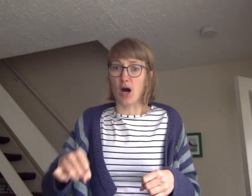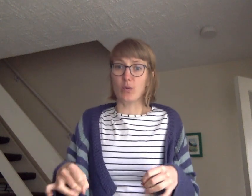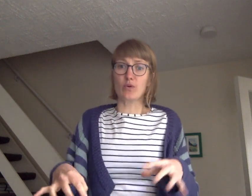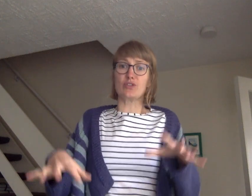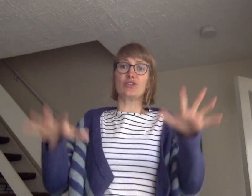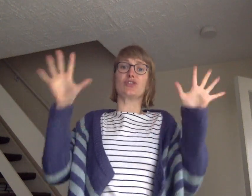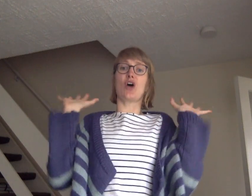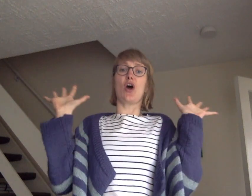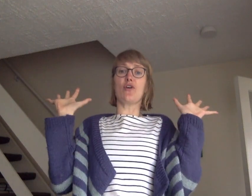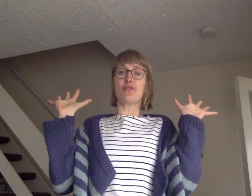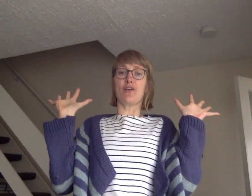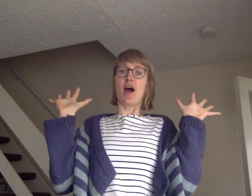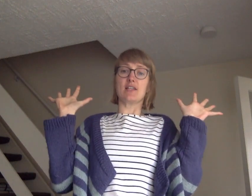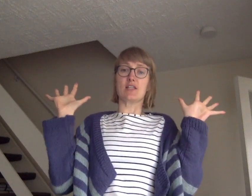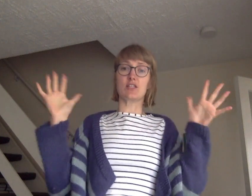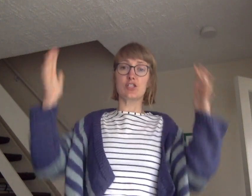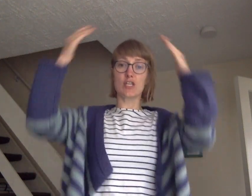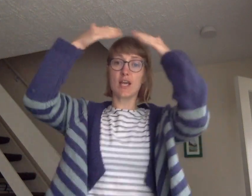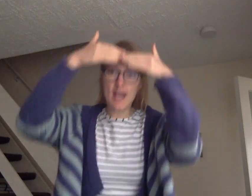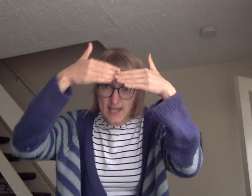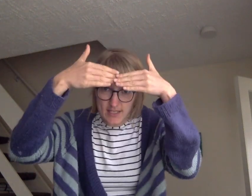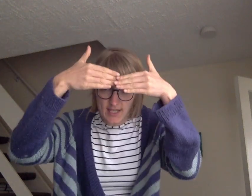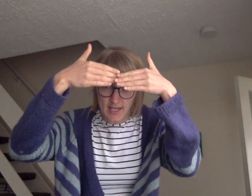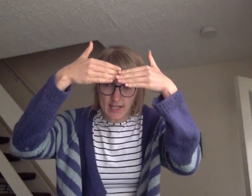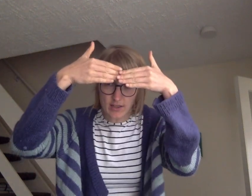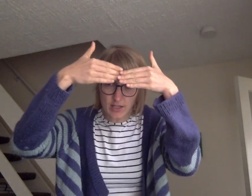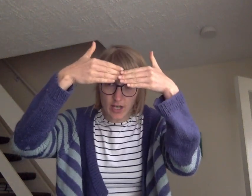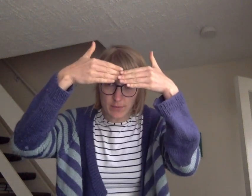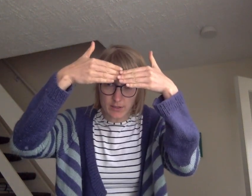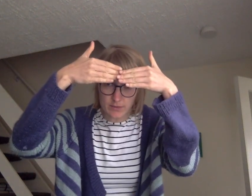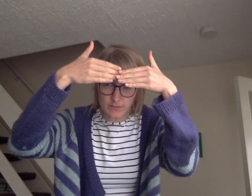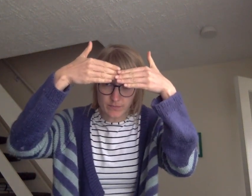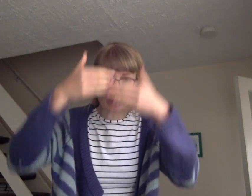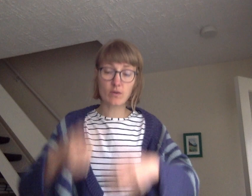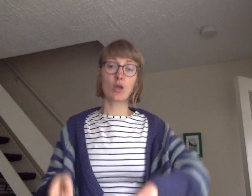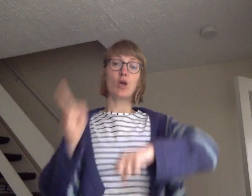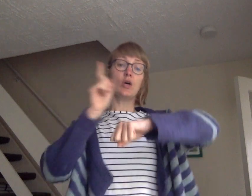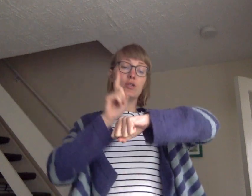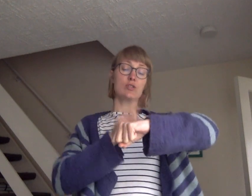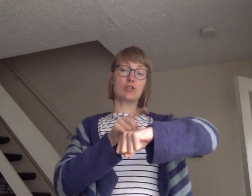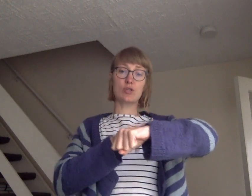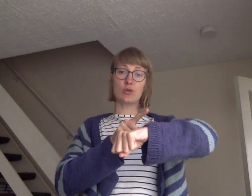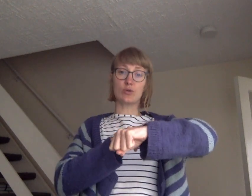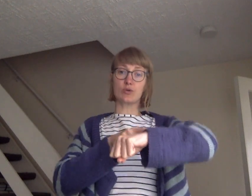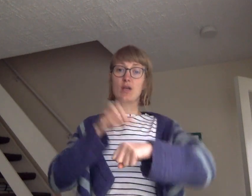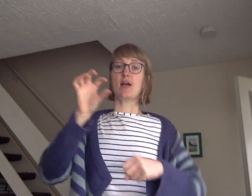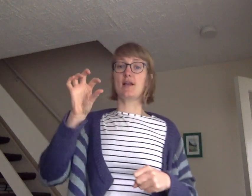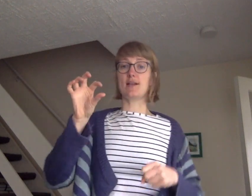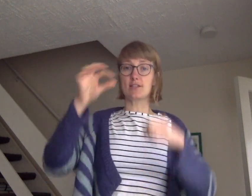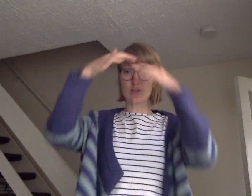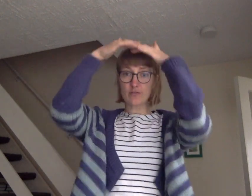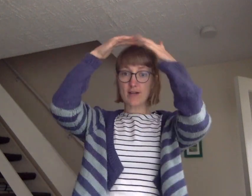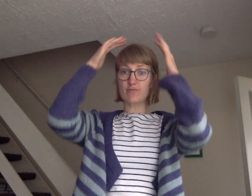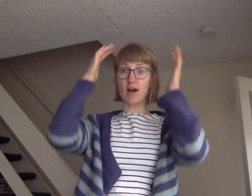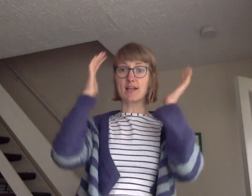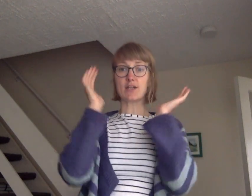Grandma was so frightened she hid in the cupboard. Soon, Little Red Riding